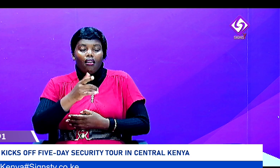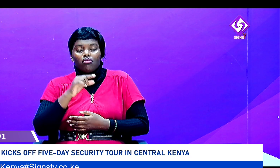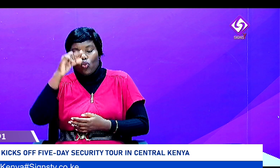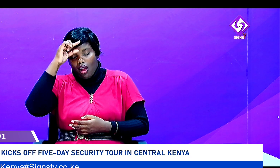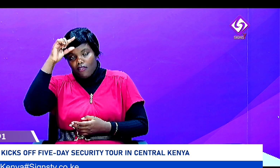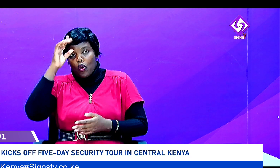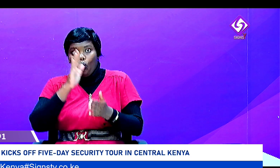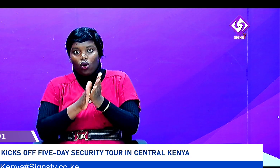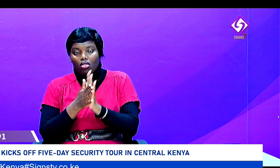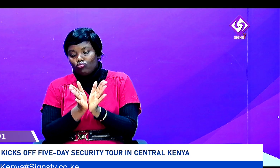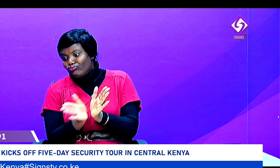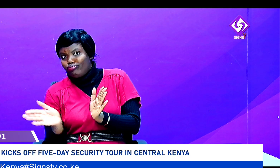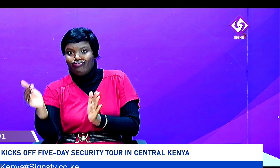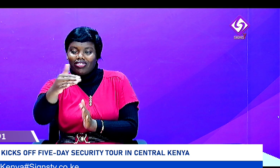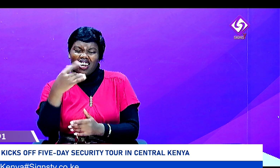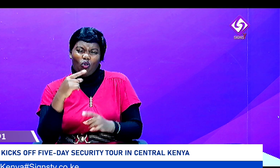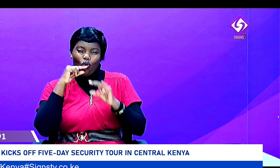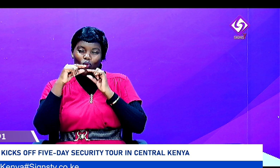to achieve the security objective in our country.